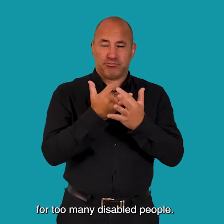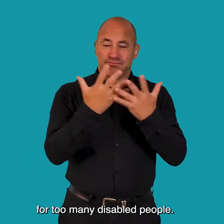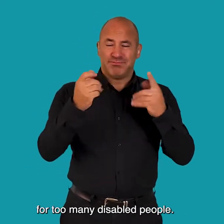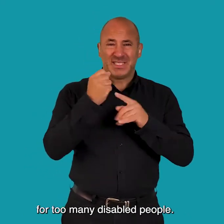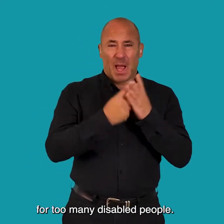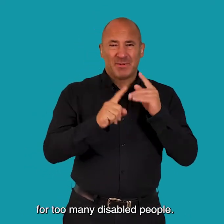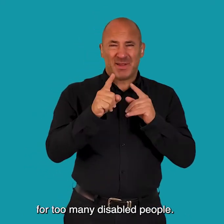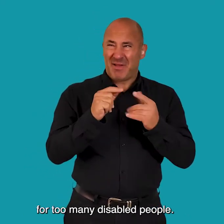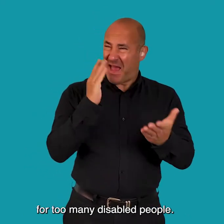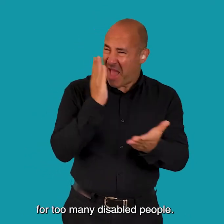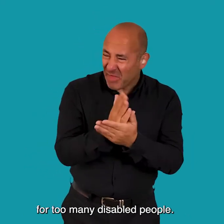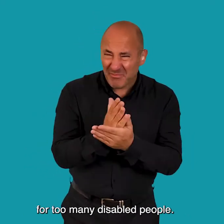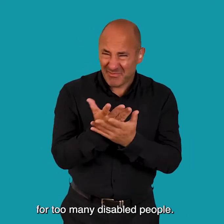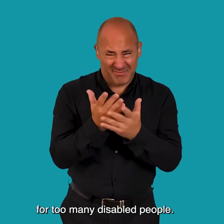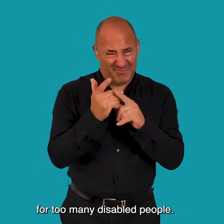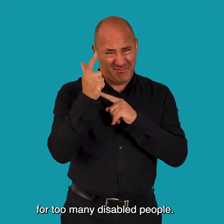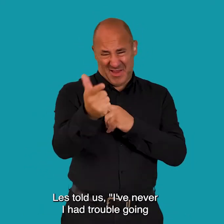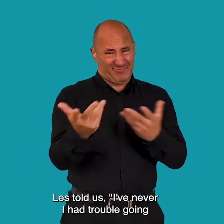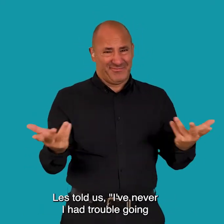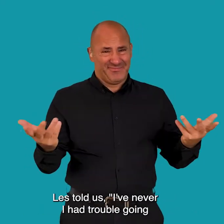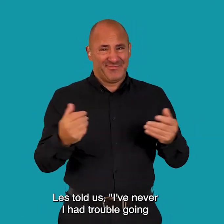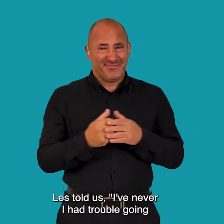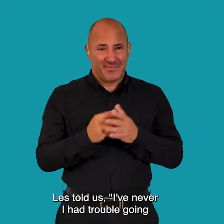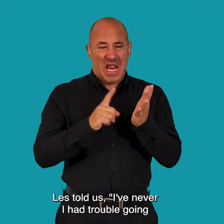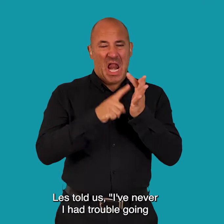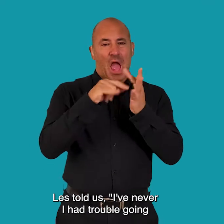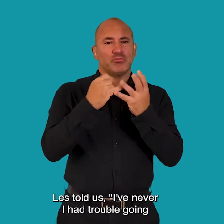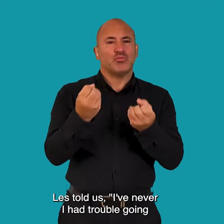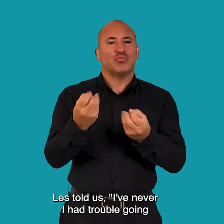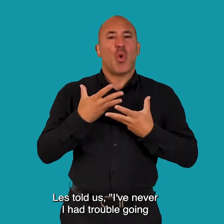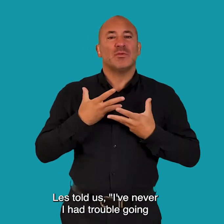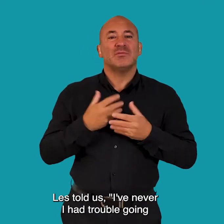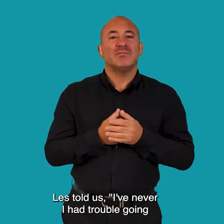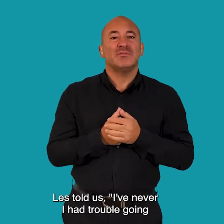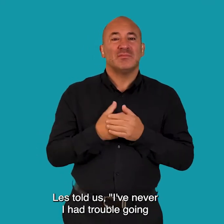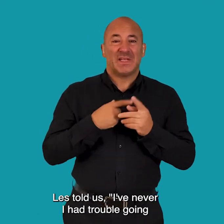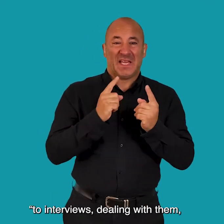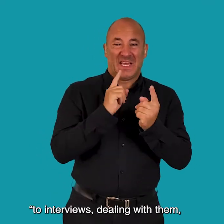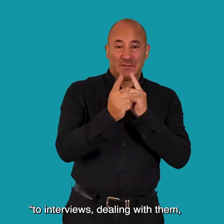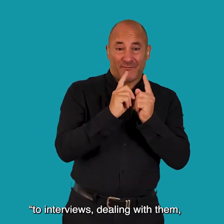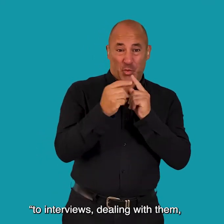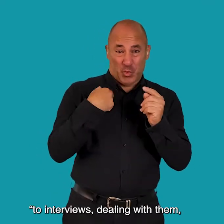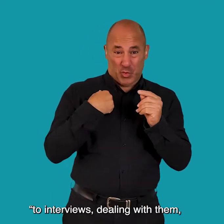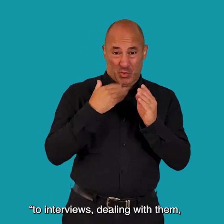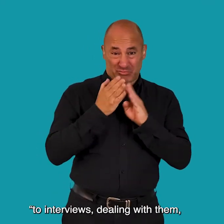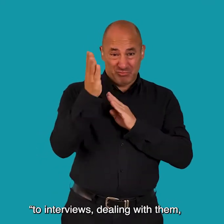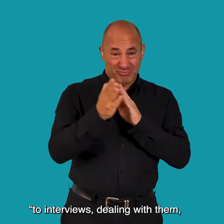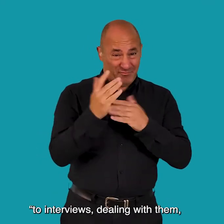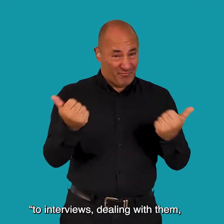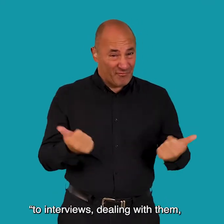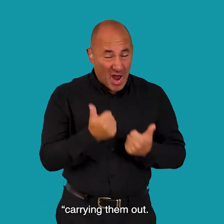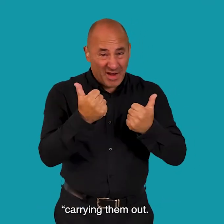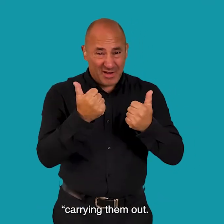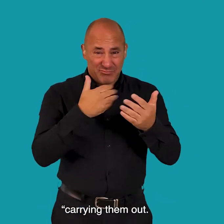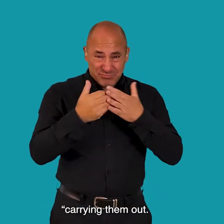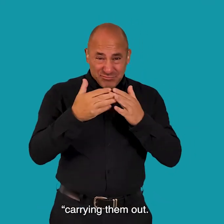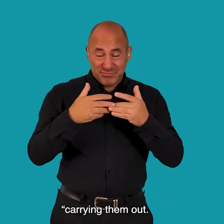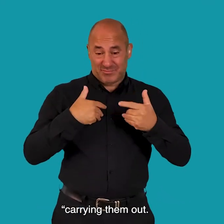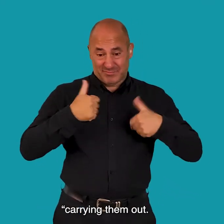many disabled people. Les told us, "I've never had trouble going to interviews, dealing with them, carrying them out.